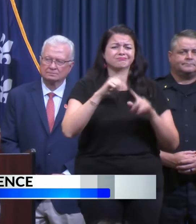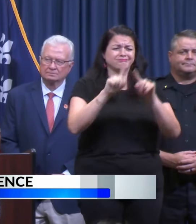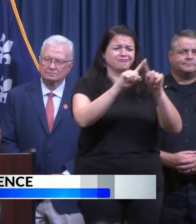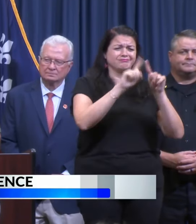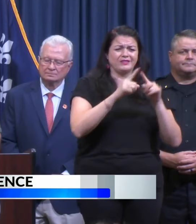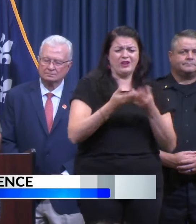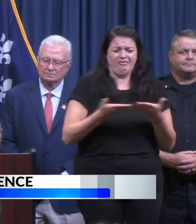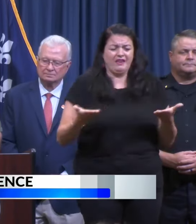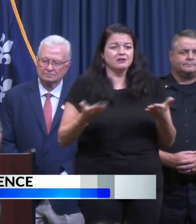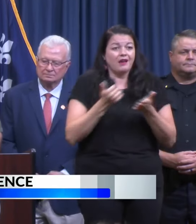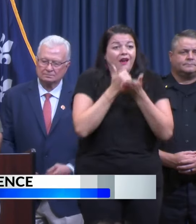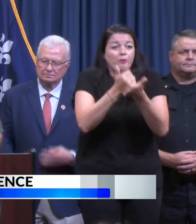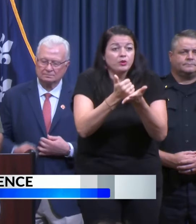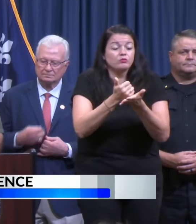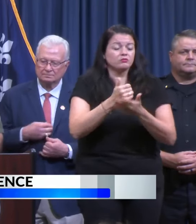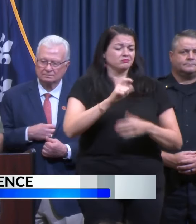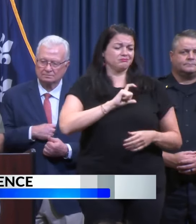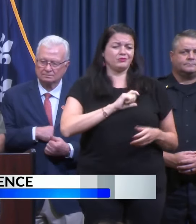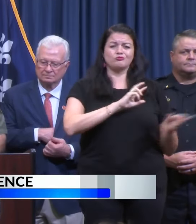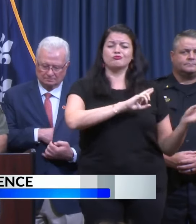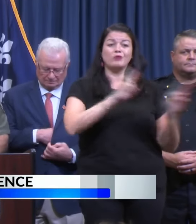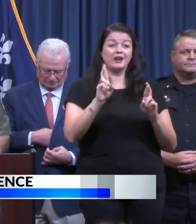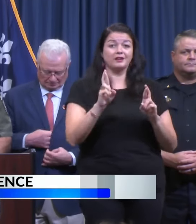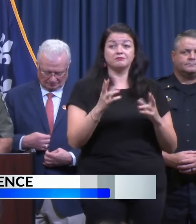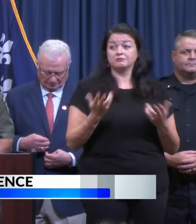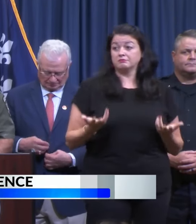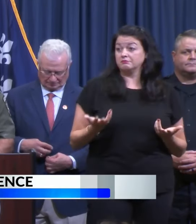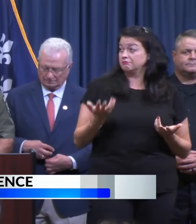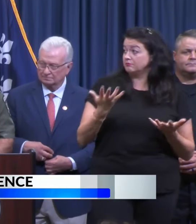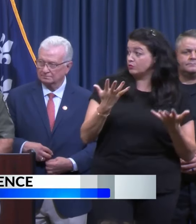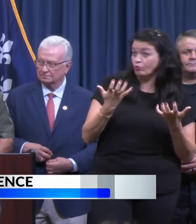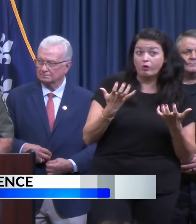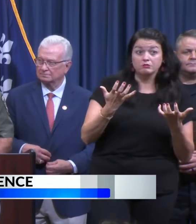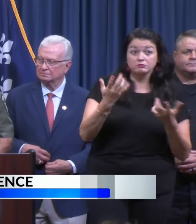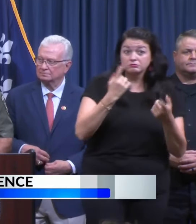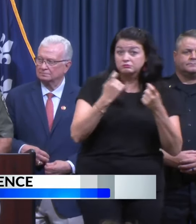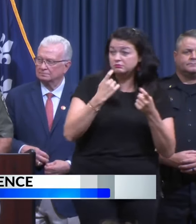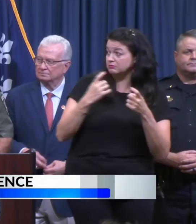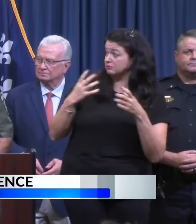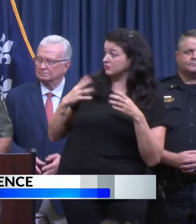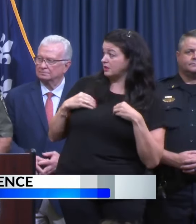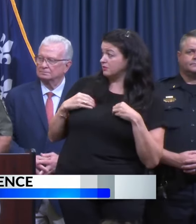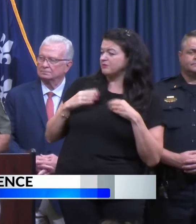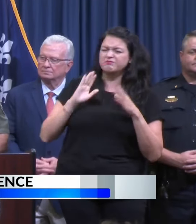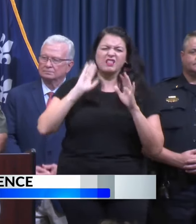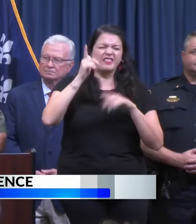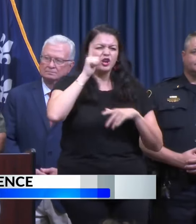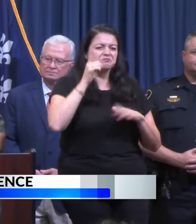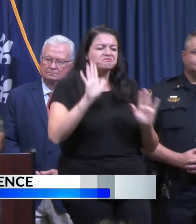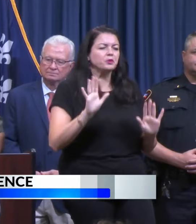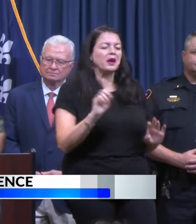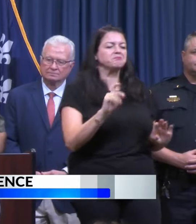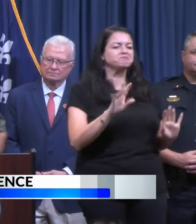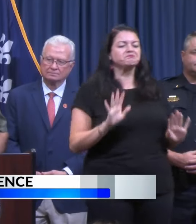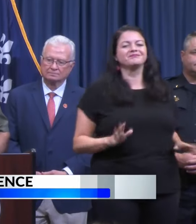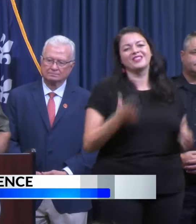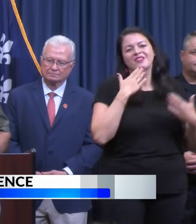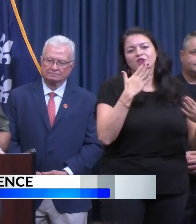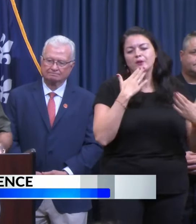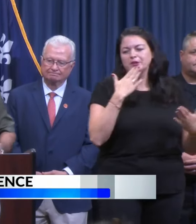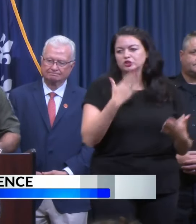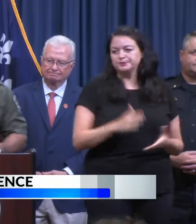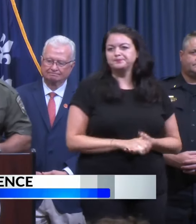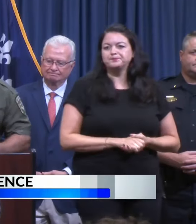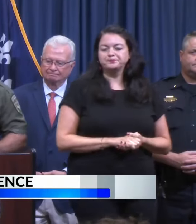law enforcement is ready, and I'd be happy to take any questions. I don't know if now is the appropriate time or after. Okay. All right. Thank you very